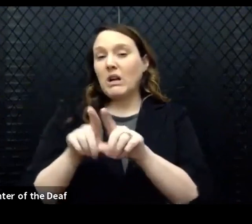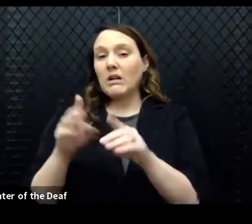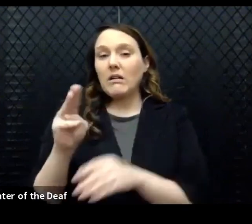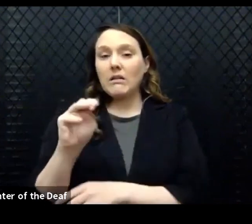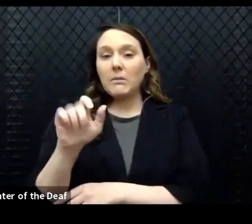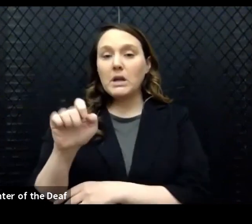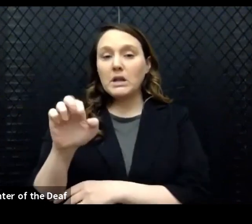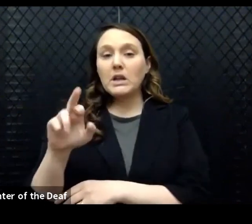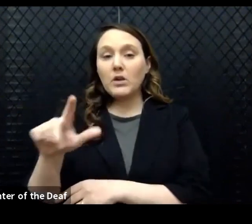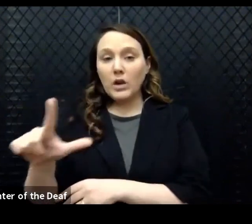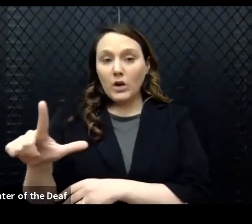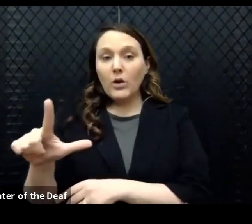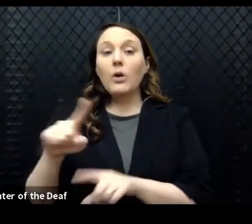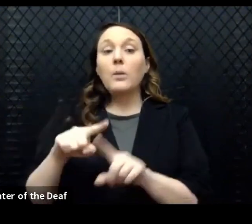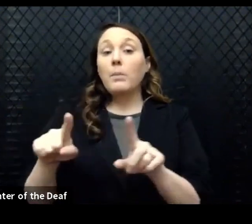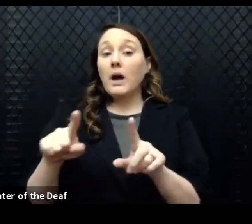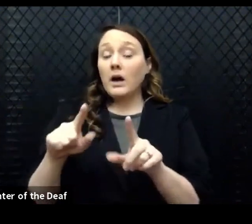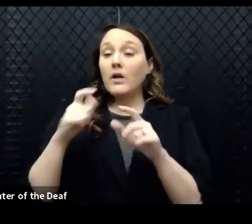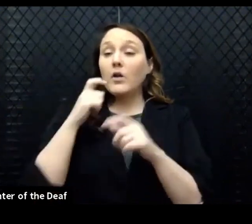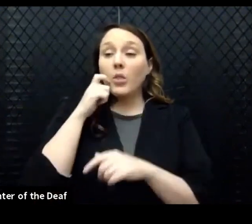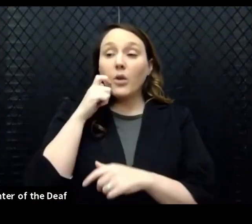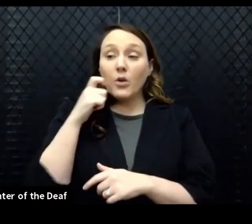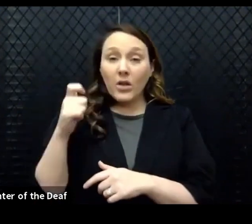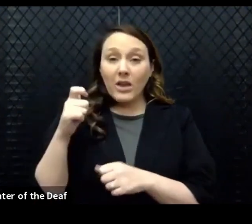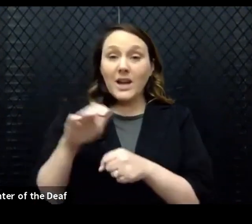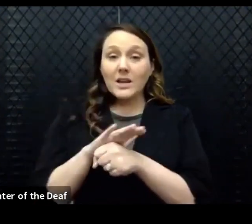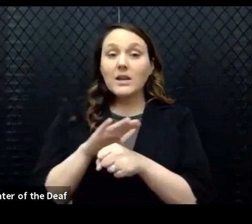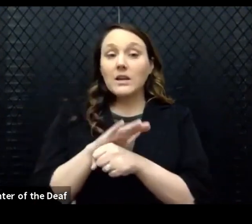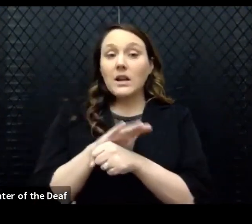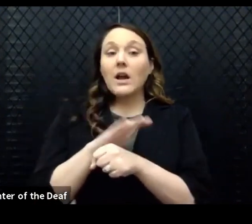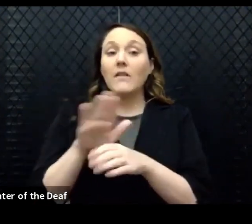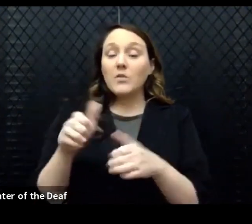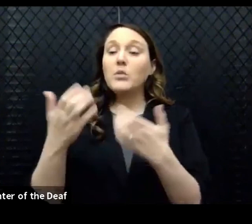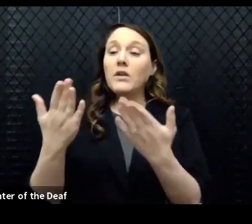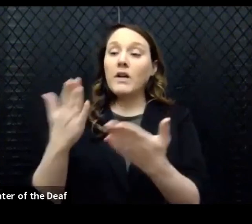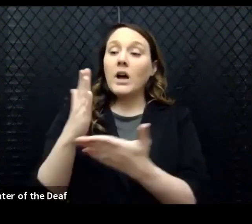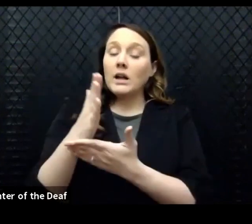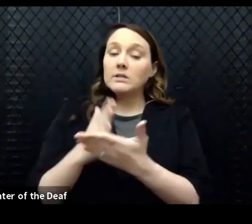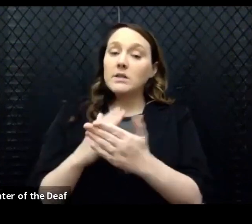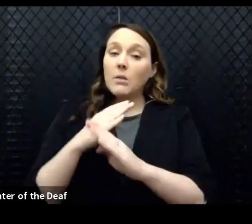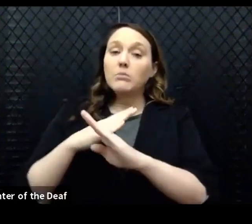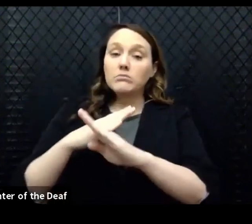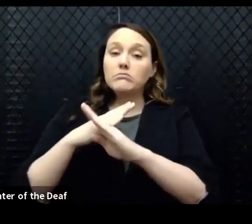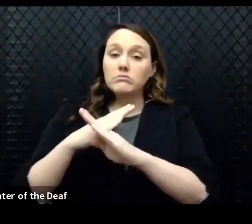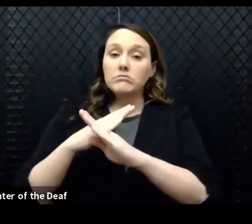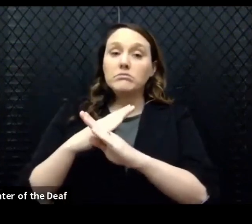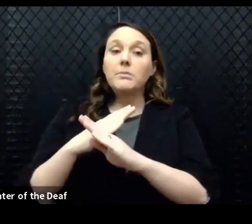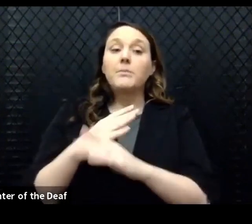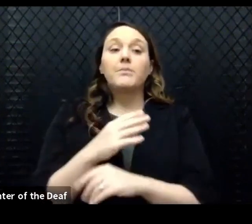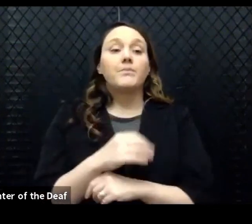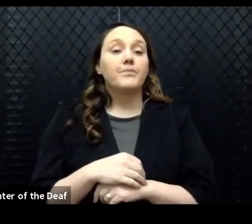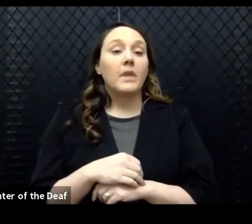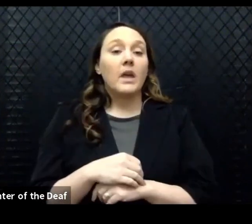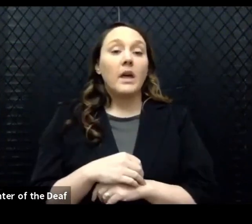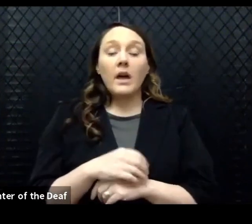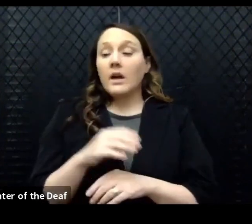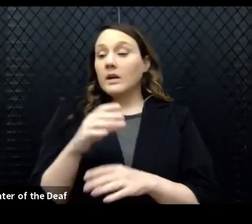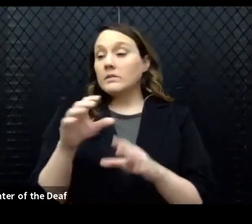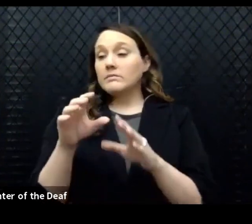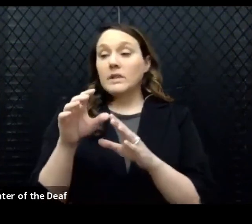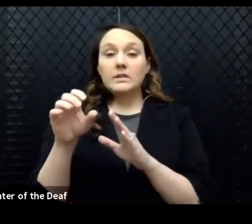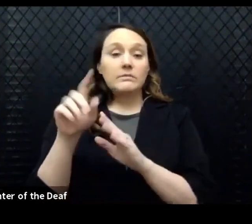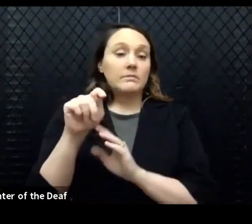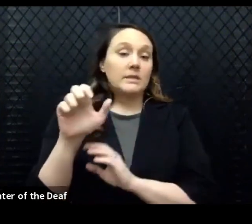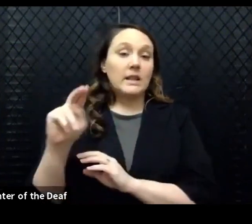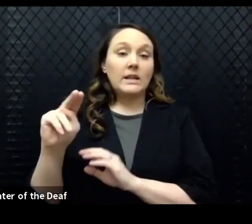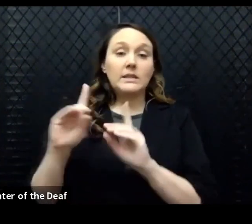have enough thickness to them that I believe they provide some level of protection, and as stated by the Tennessee Department of